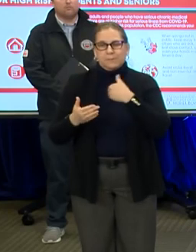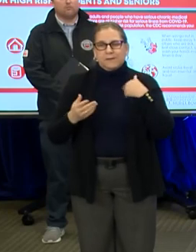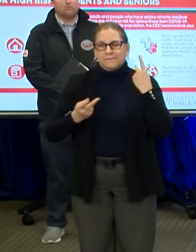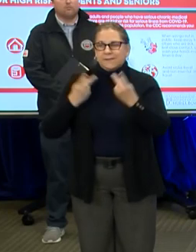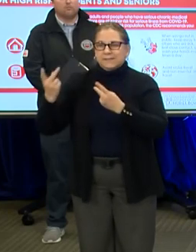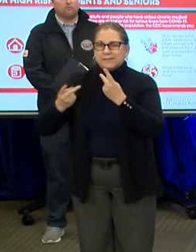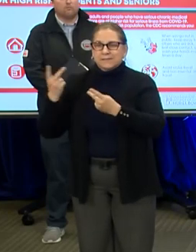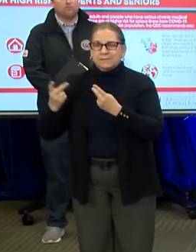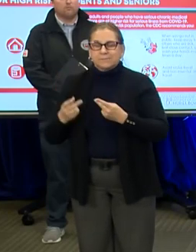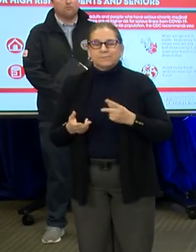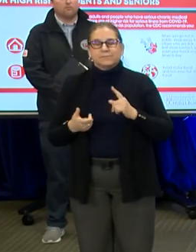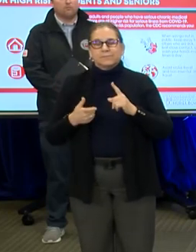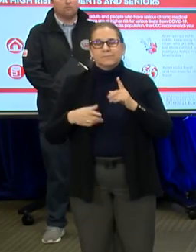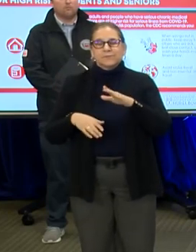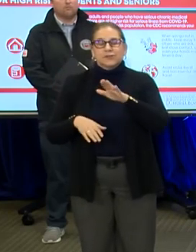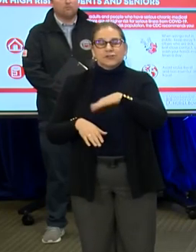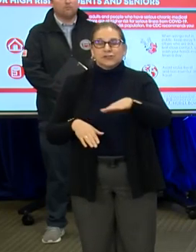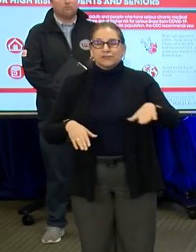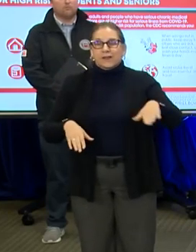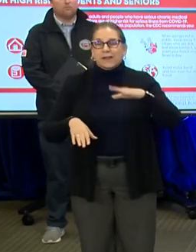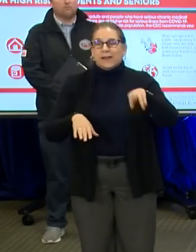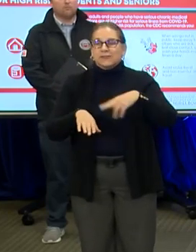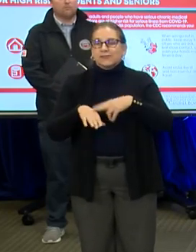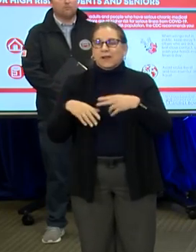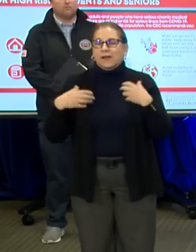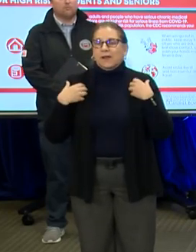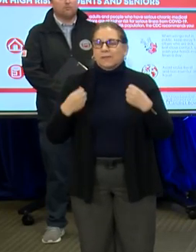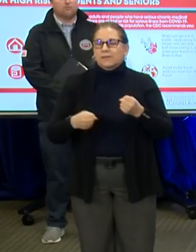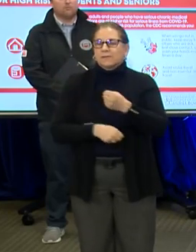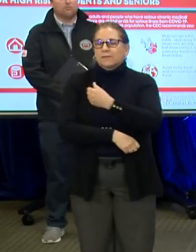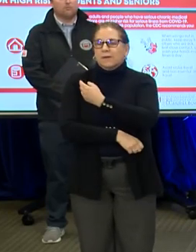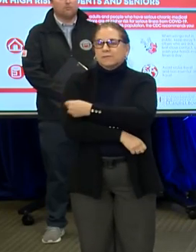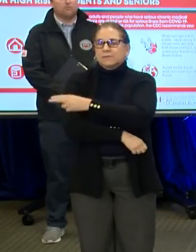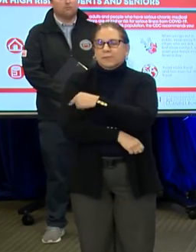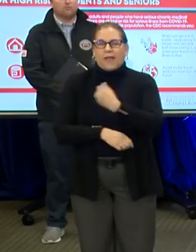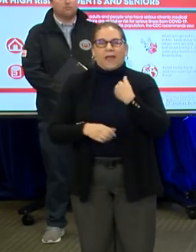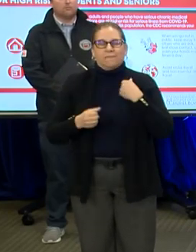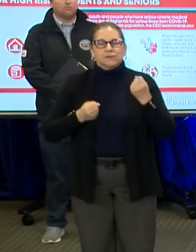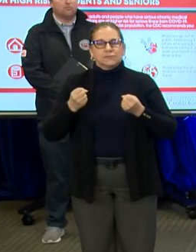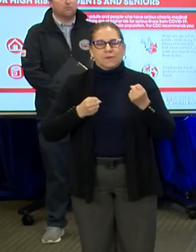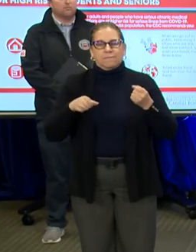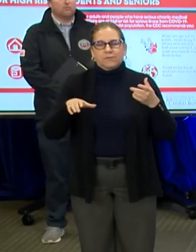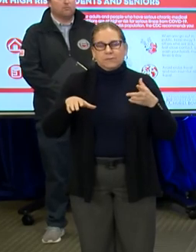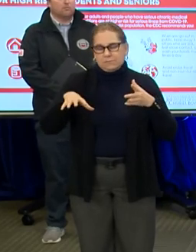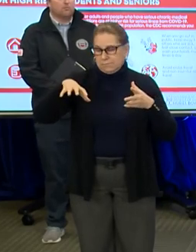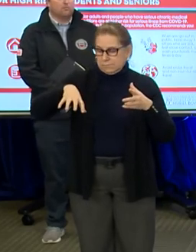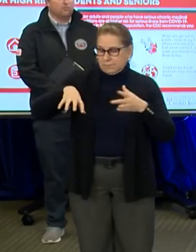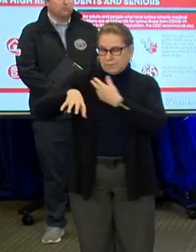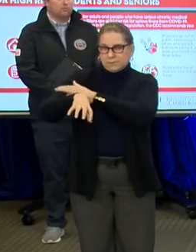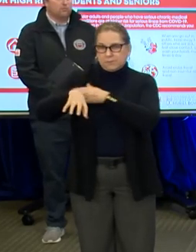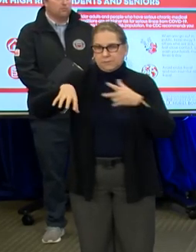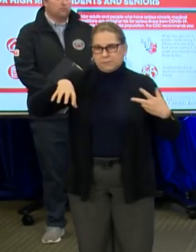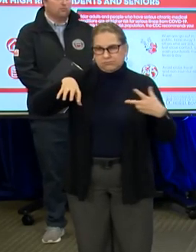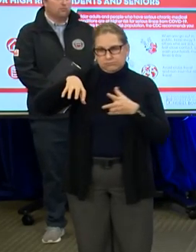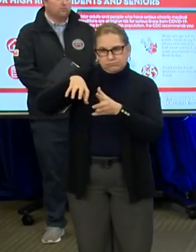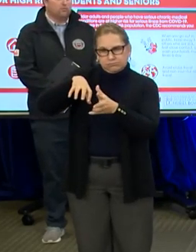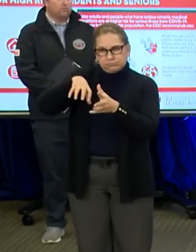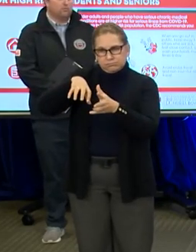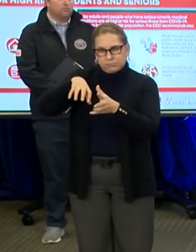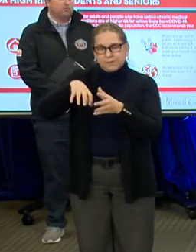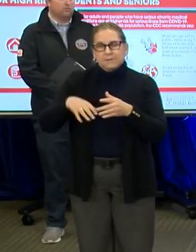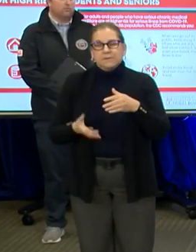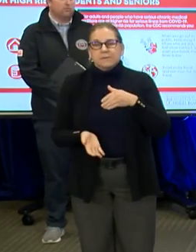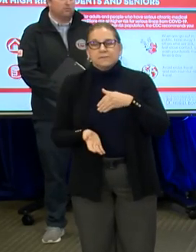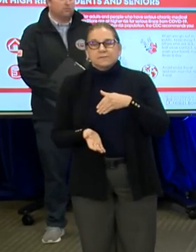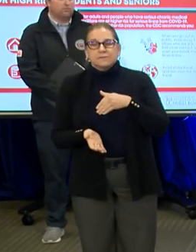drive-through walk-up location where primary care doctors in the region can refer young patients for COVID-19 specimen collection